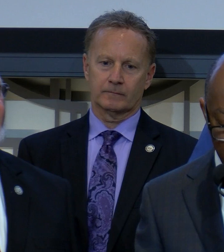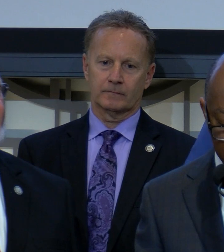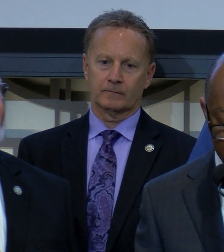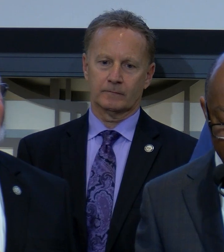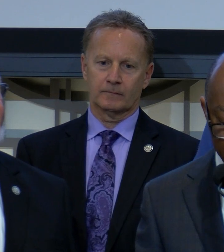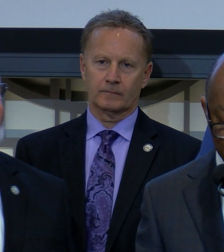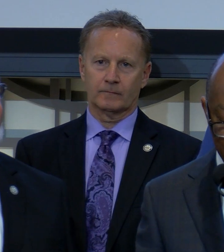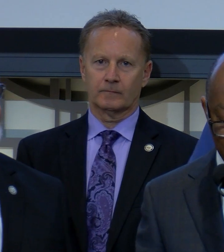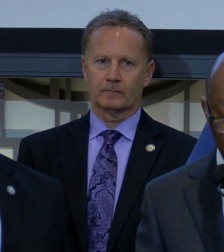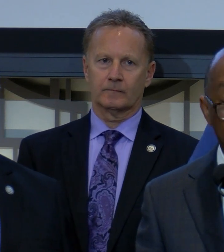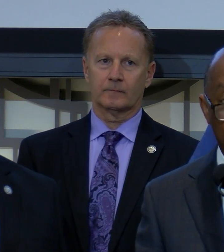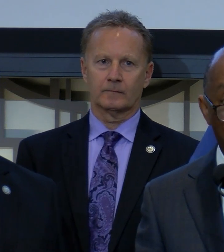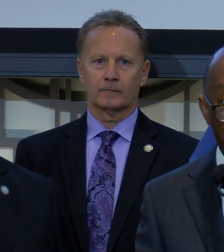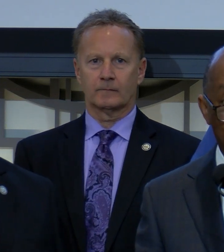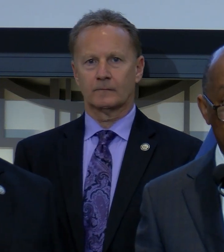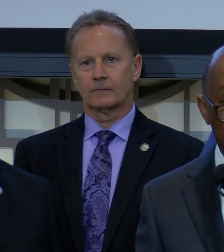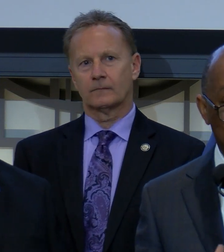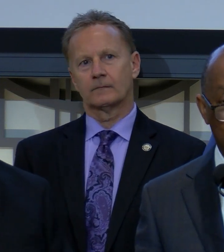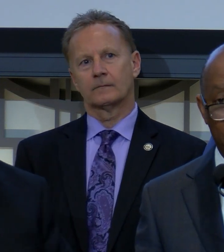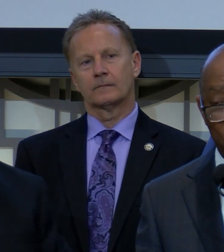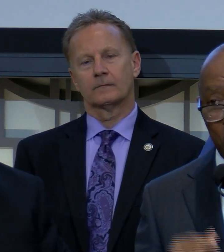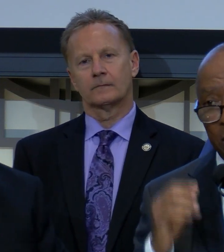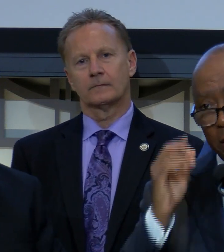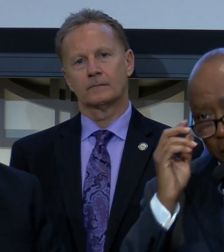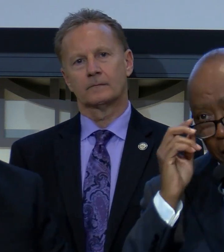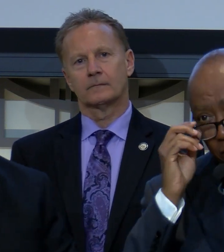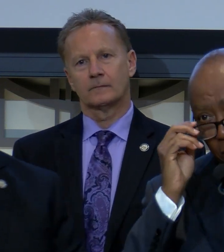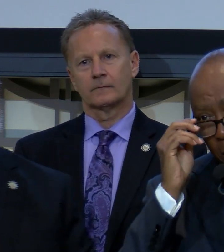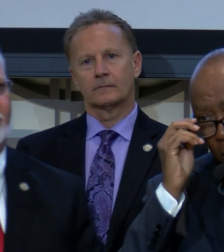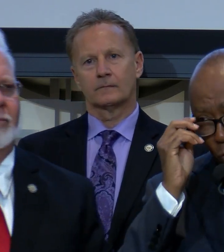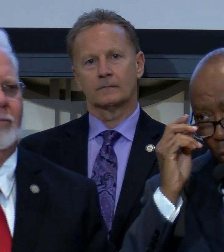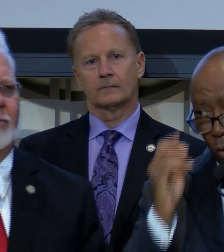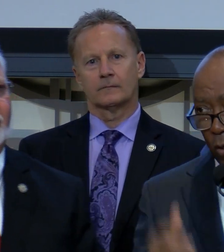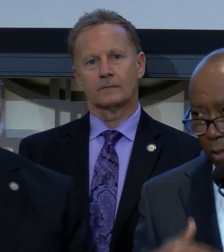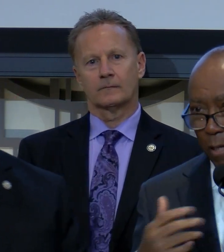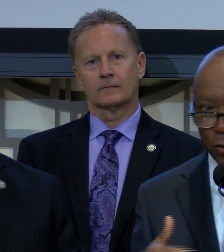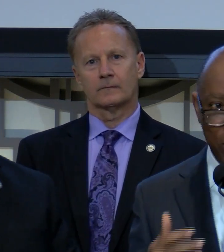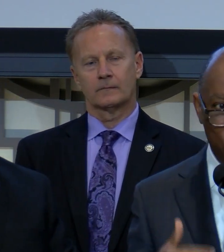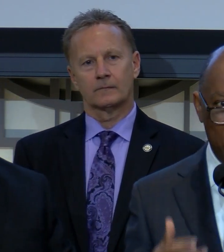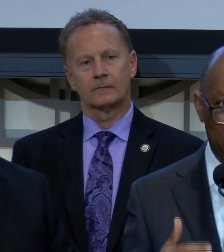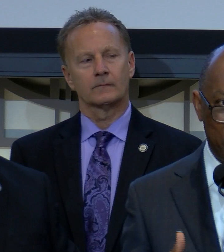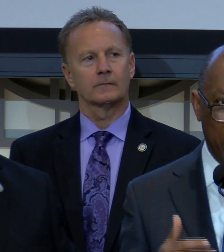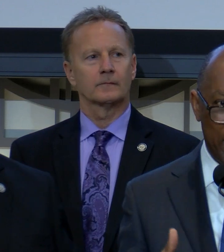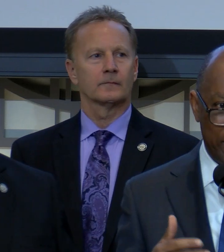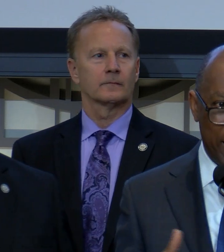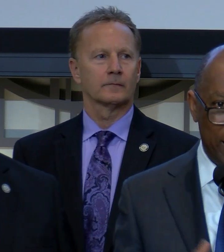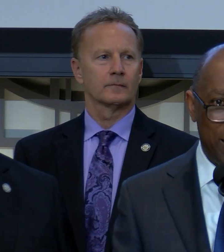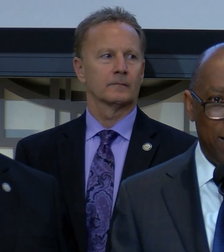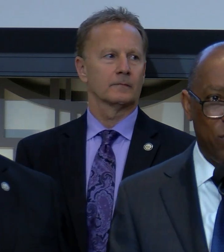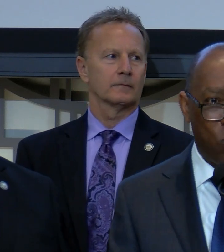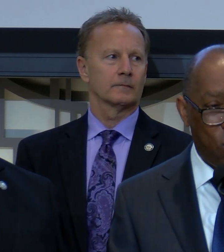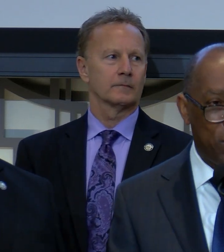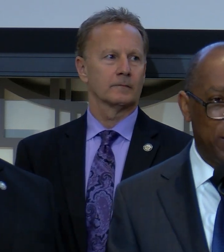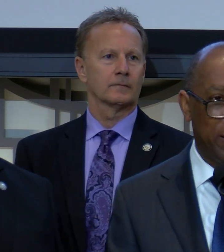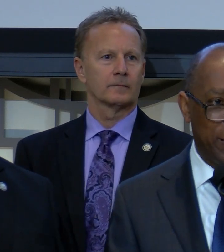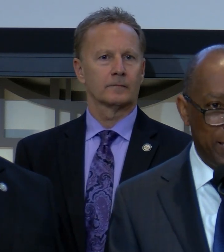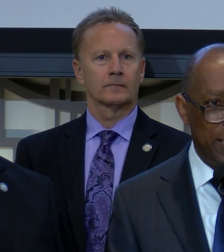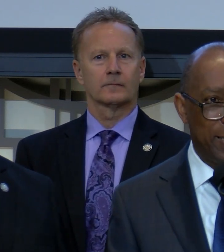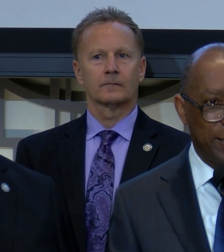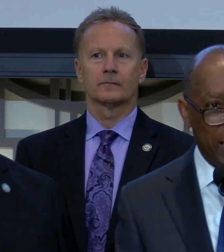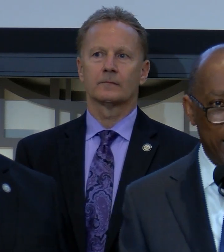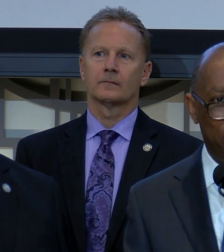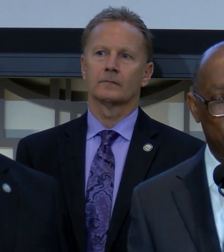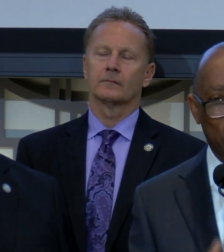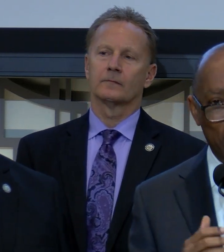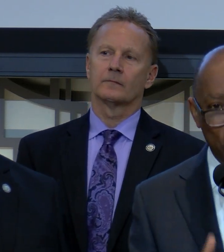other point is that water in the city of Houston is safe. So I want to constantly reemphasize that the water in the